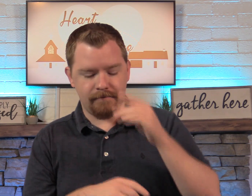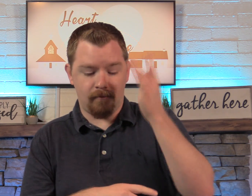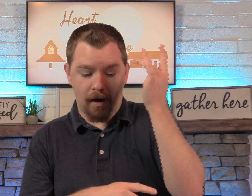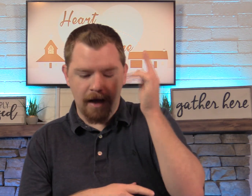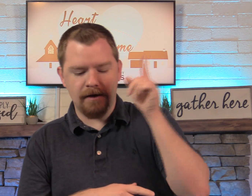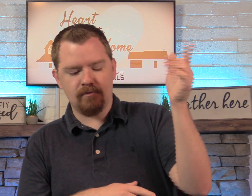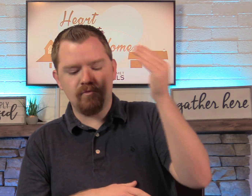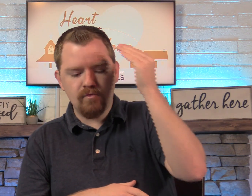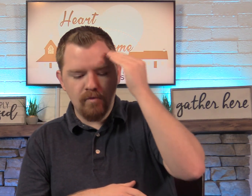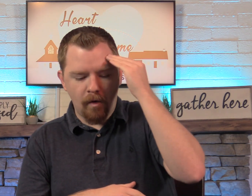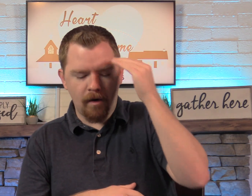He knows